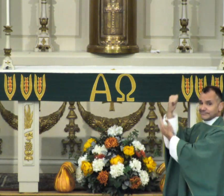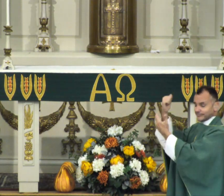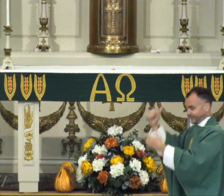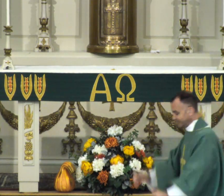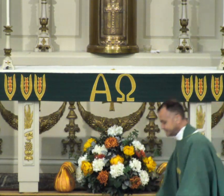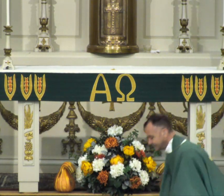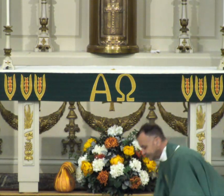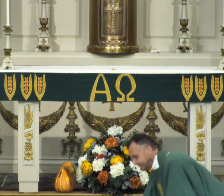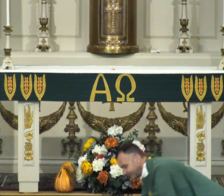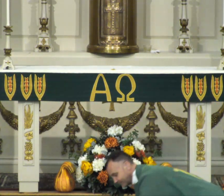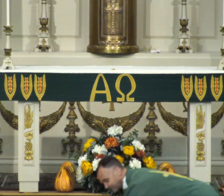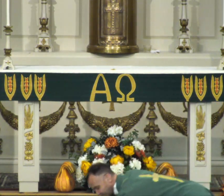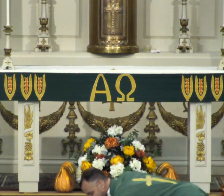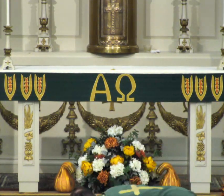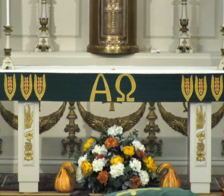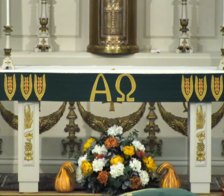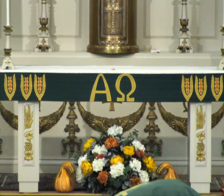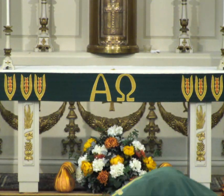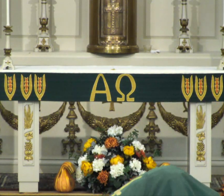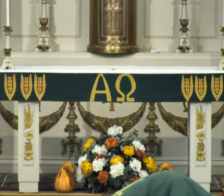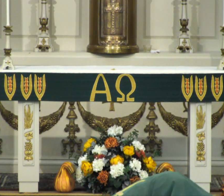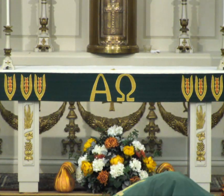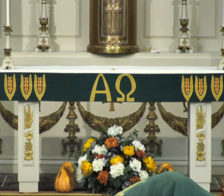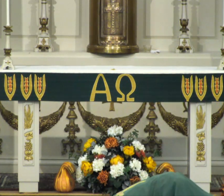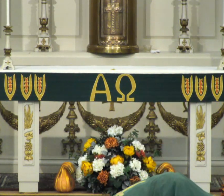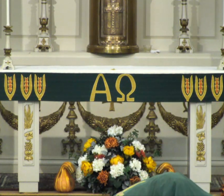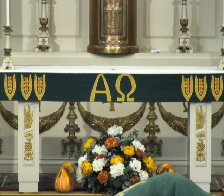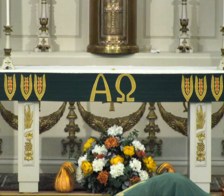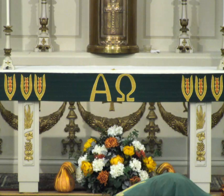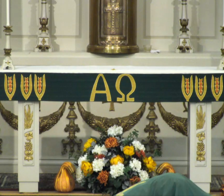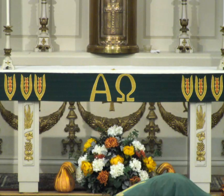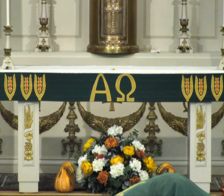You're down on your arms like this.